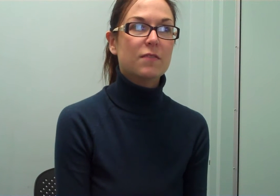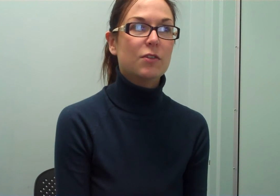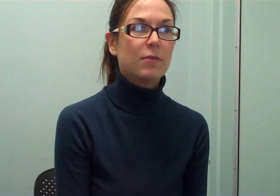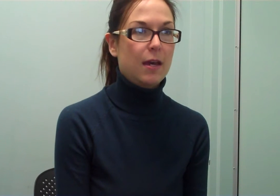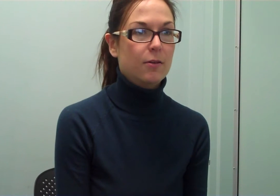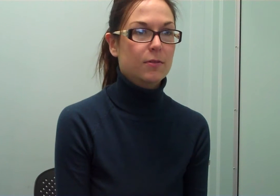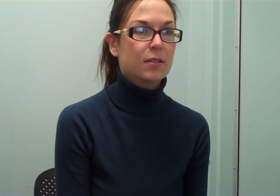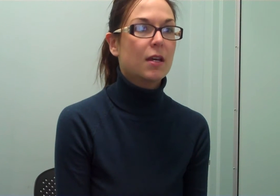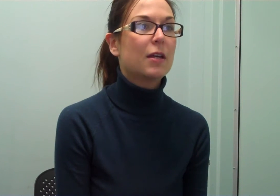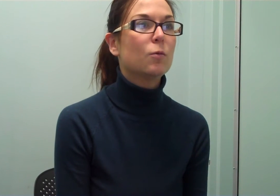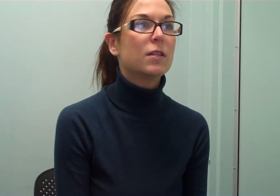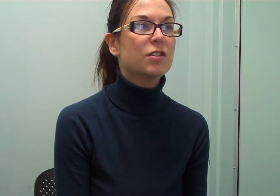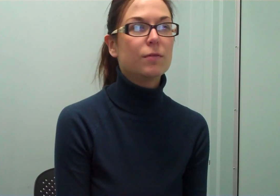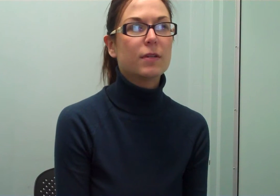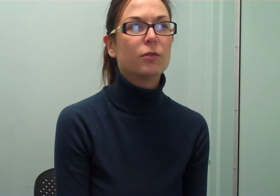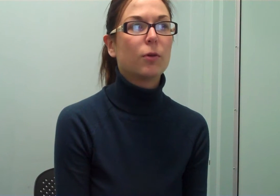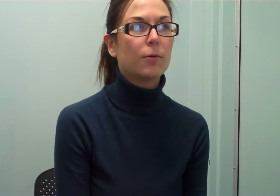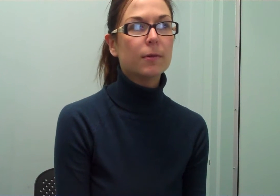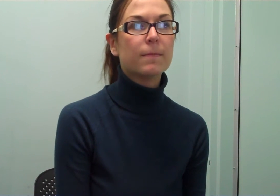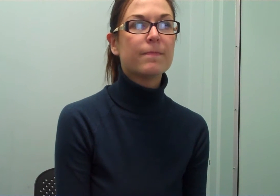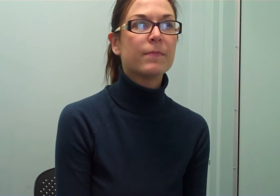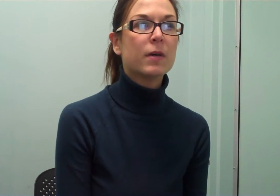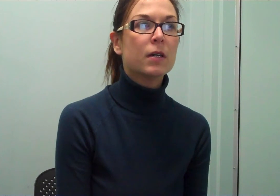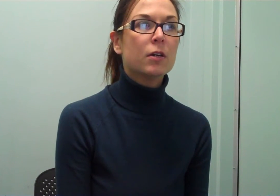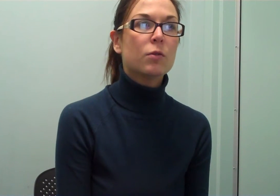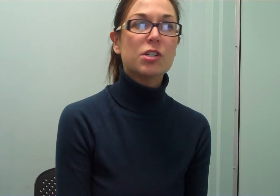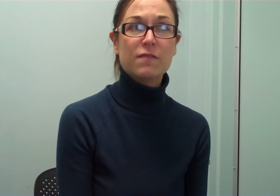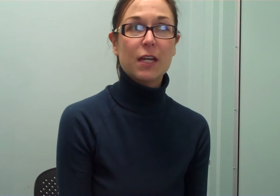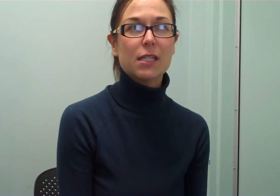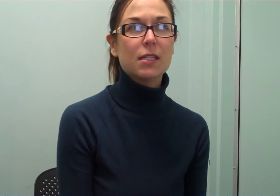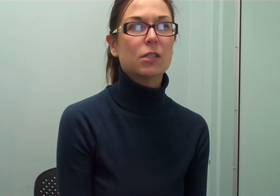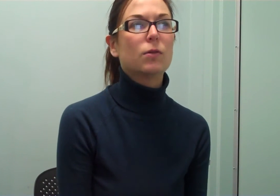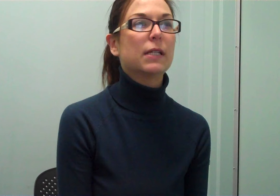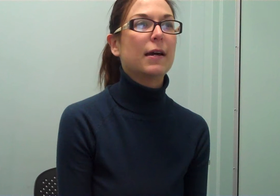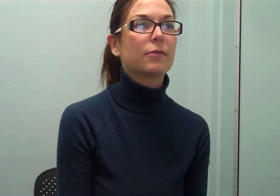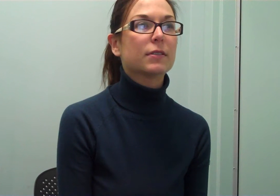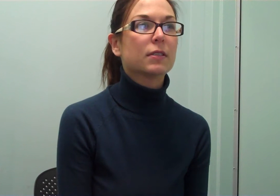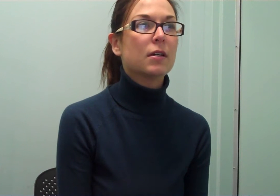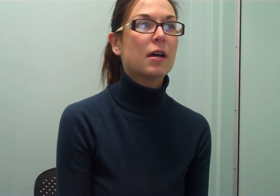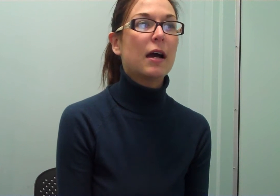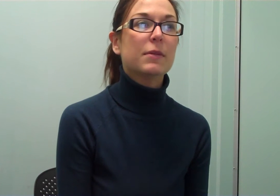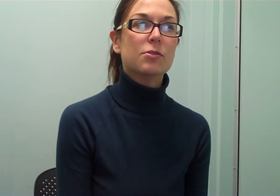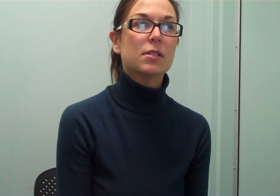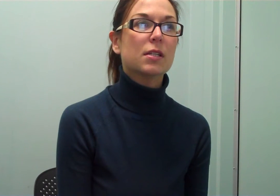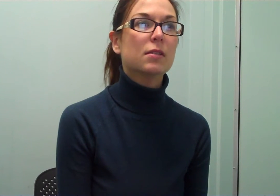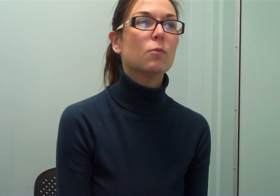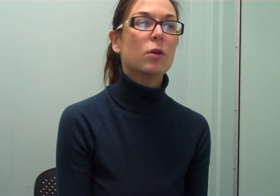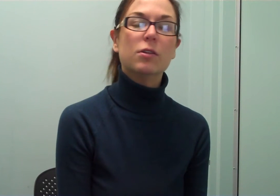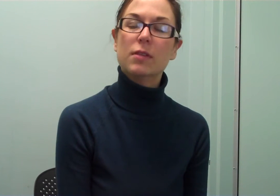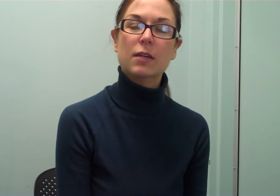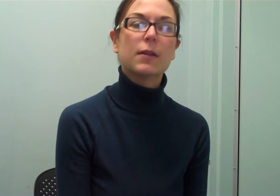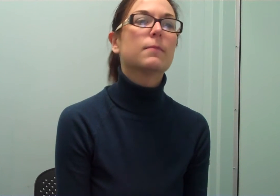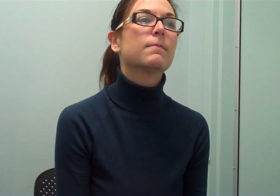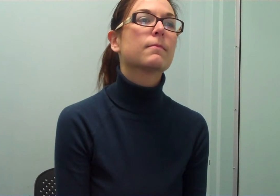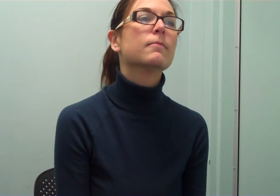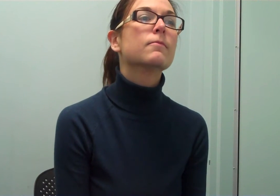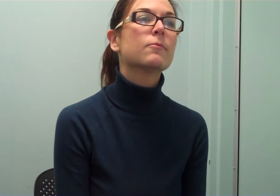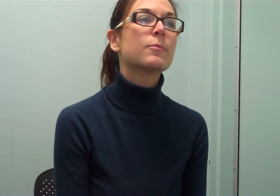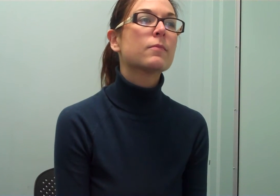chance to view the house on Windsor Mill Road, which in fact is an old house. I'm interested, what do you think of it? I